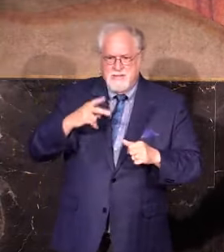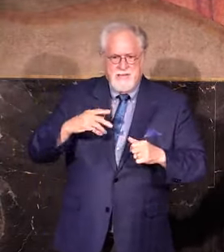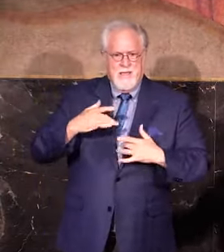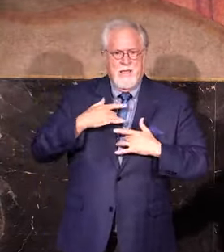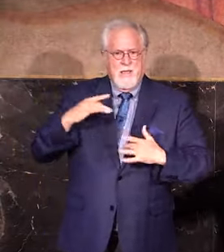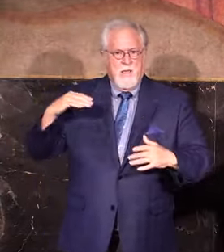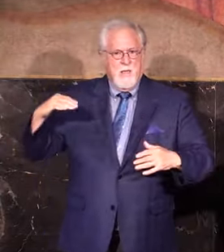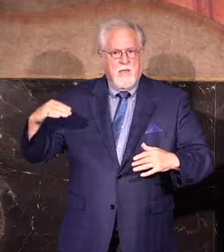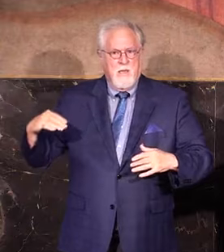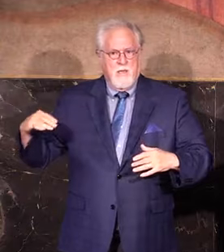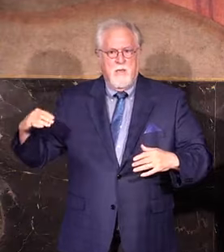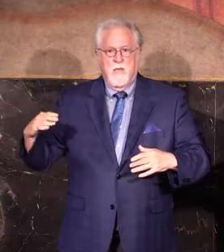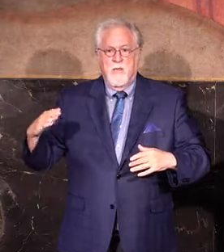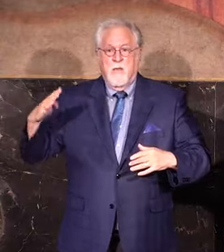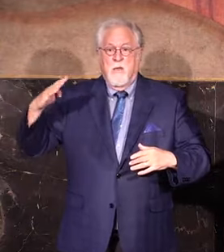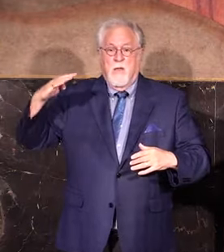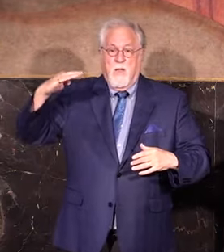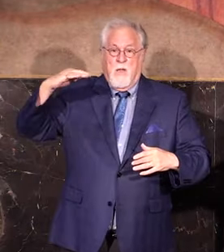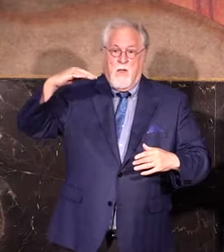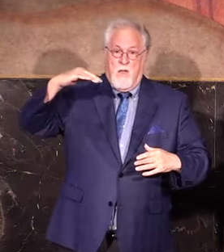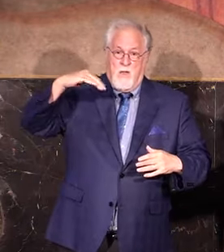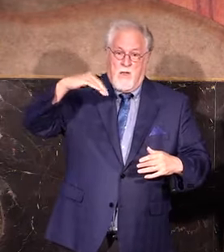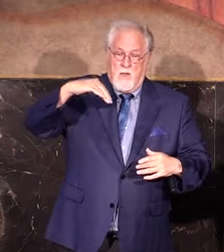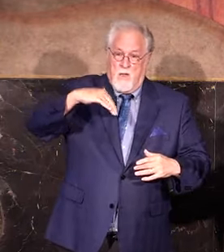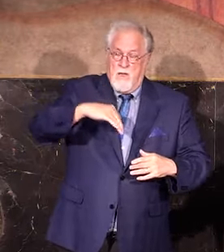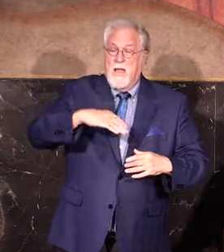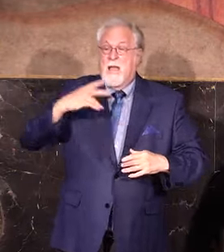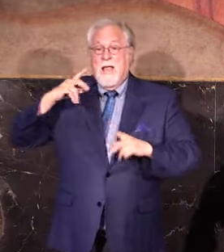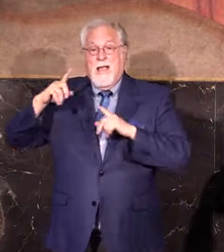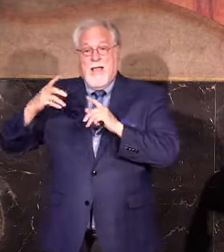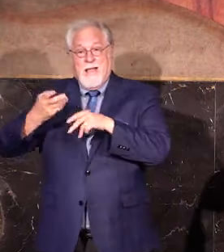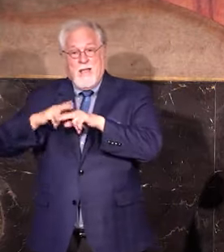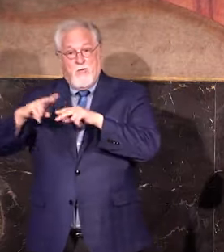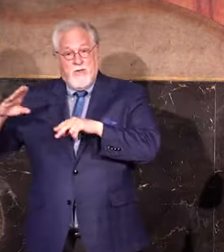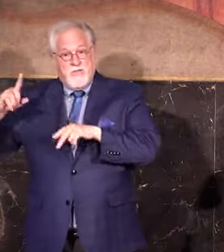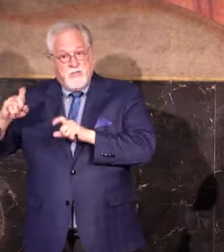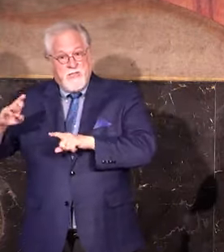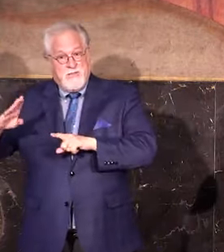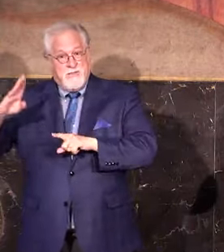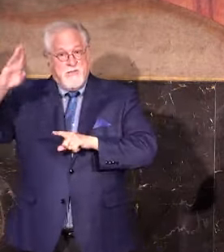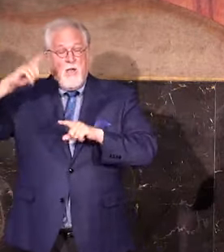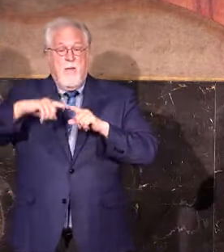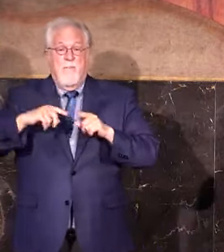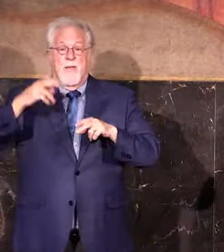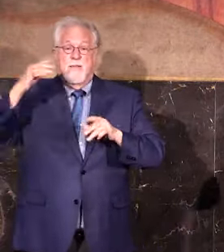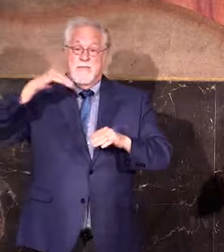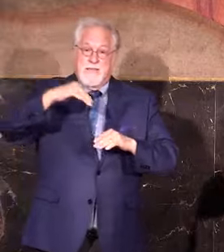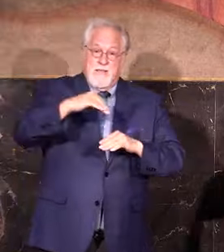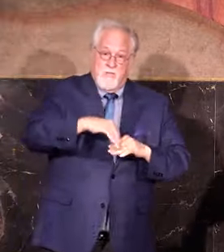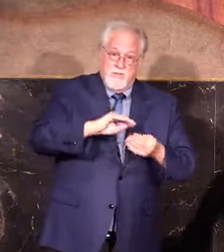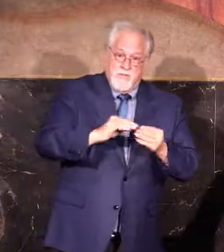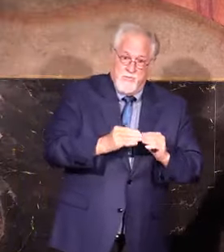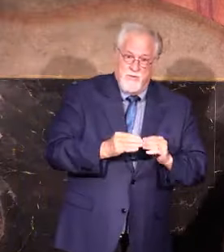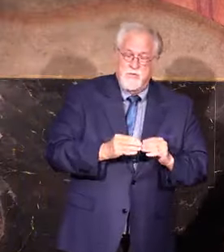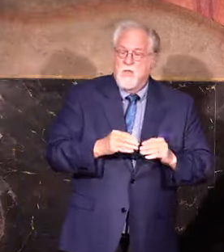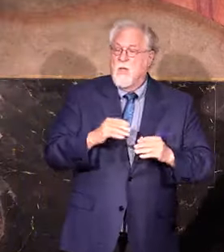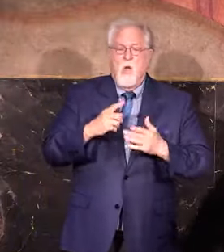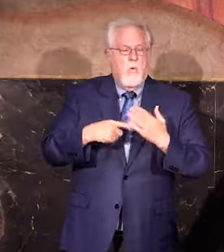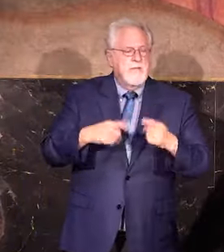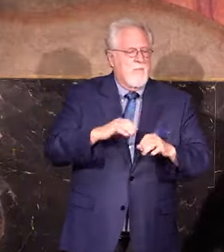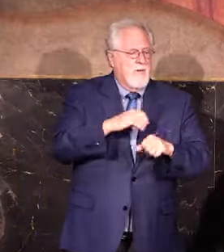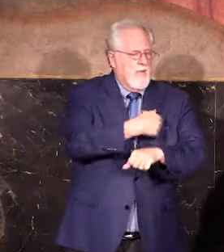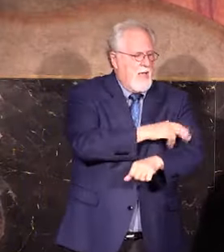showed a couple of weeks ago, where as we still were increasing tests, we're seeing a decrease in percent positivity? And we also have to look at what's happening with hospitalizations, what's happening with